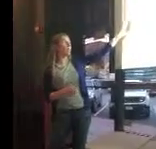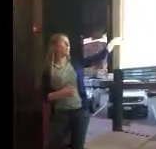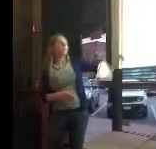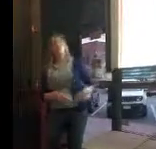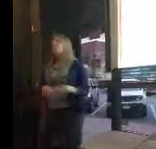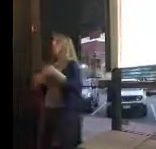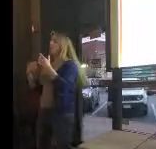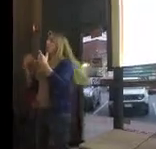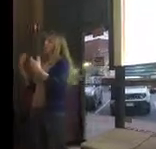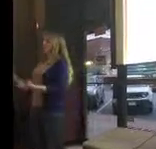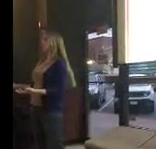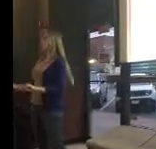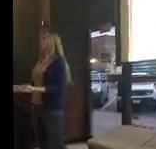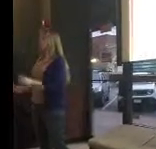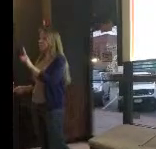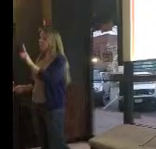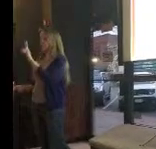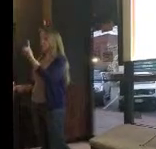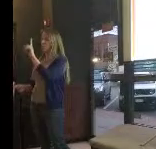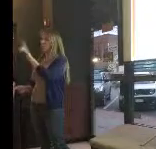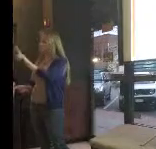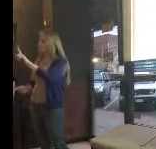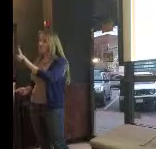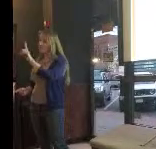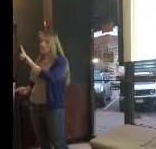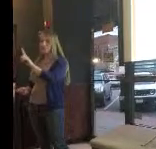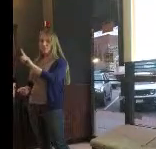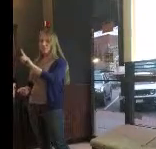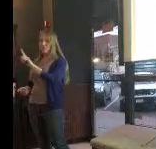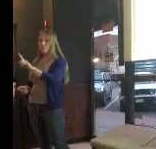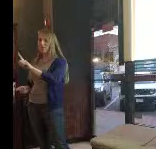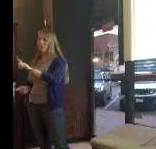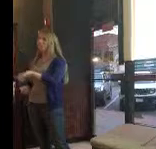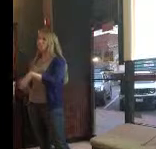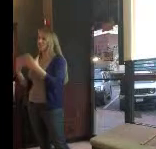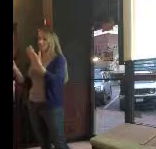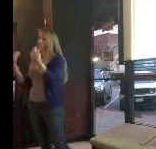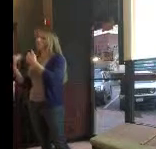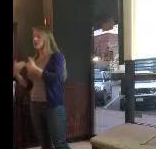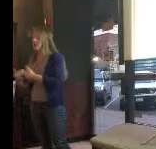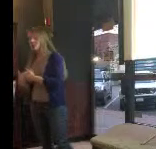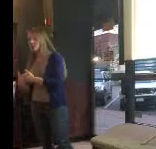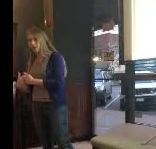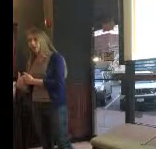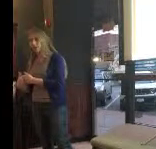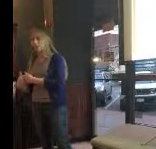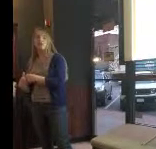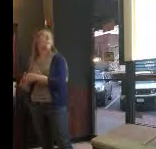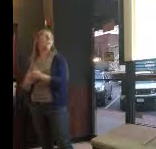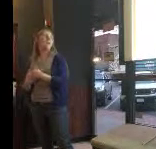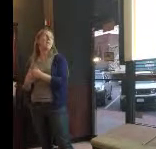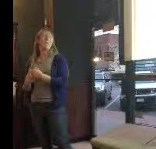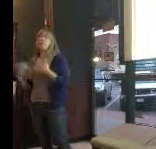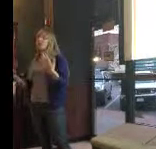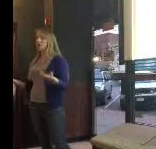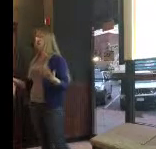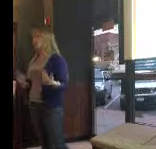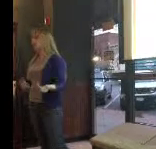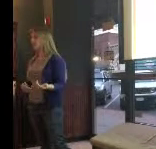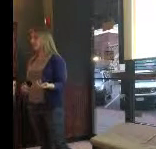there, coli must have been present, they record just a 1 is their default number, because they figure that's the lowest there possibly could have been, and if there was nothing, it stays at